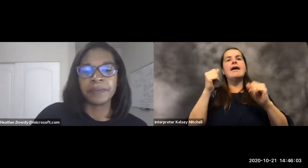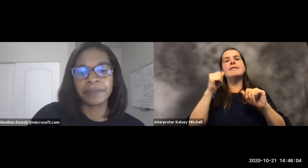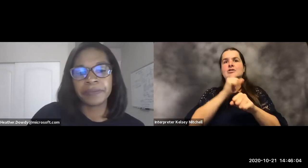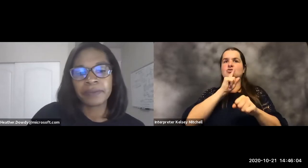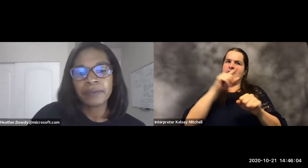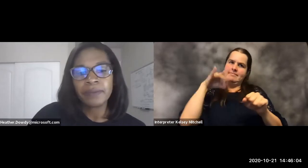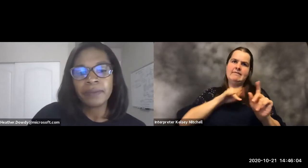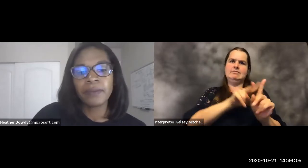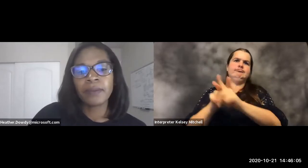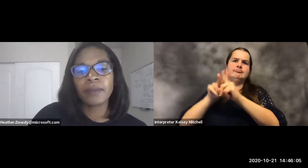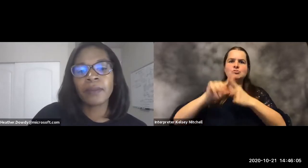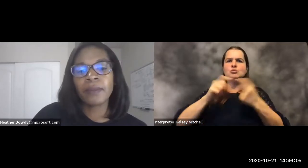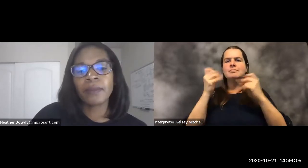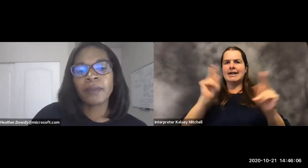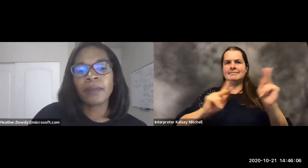many.